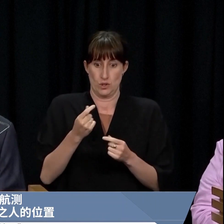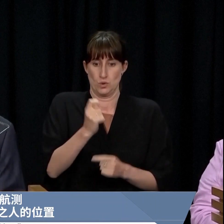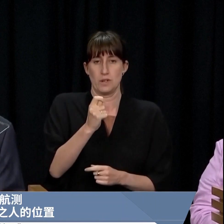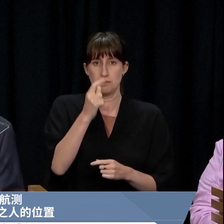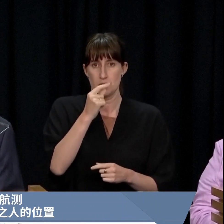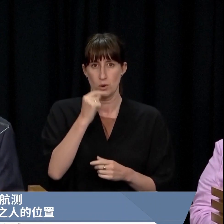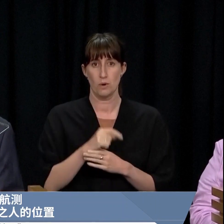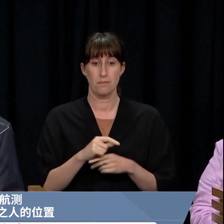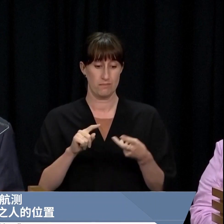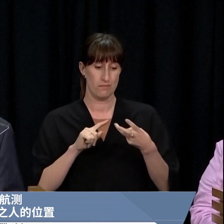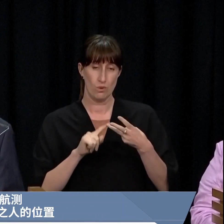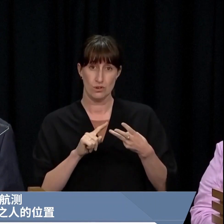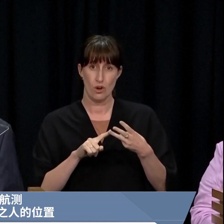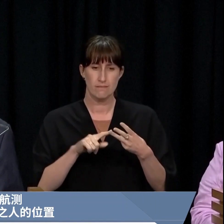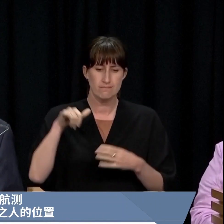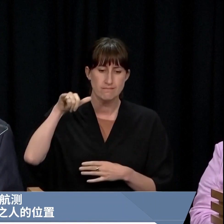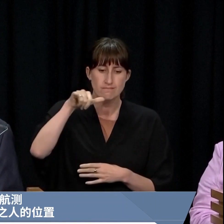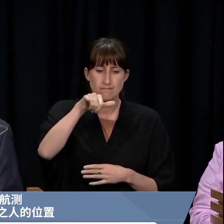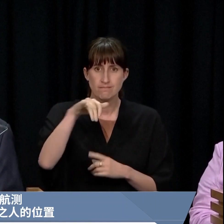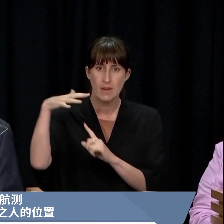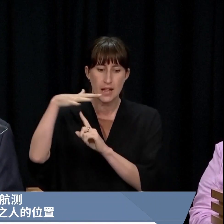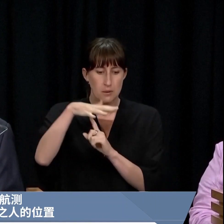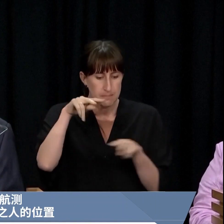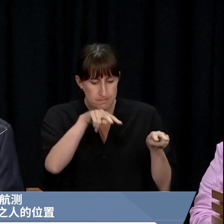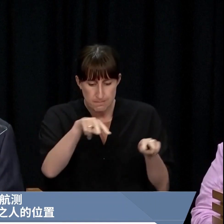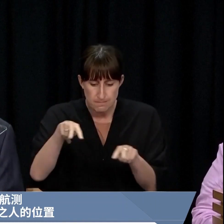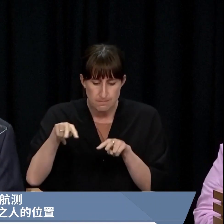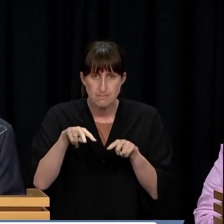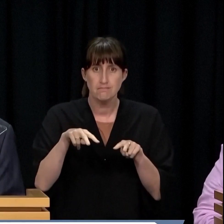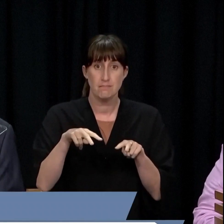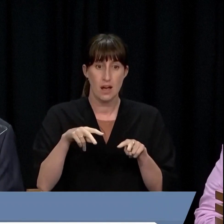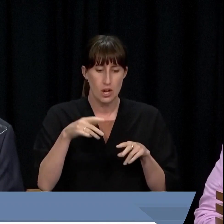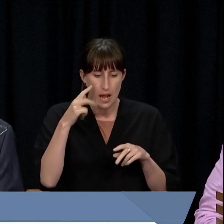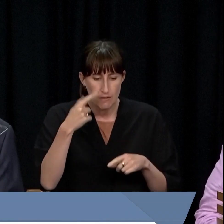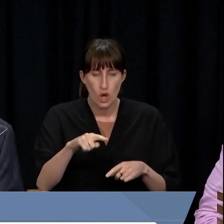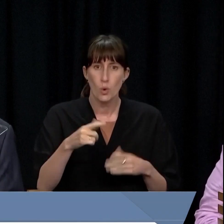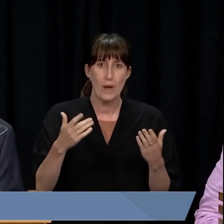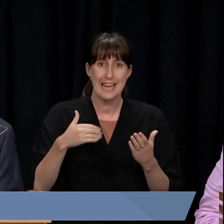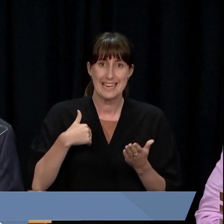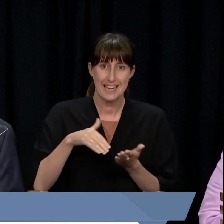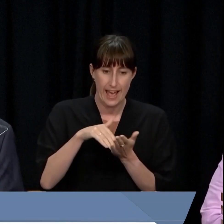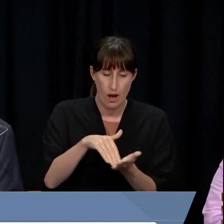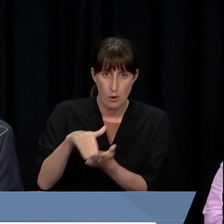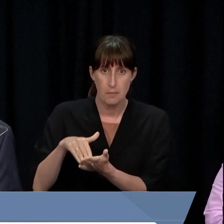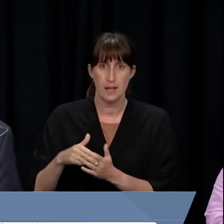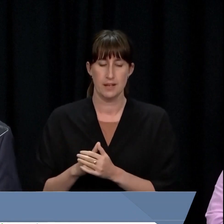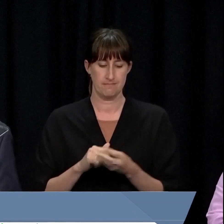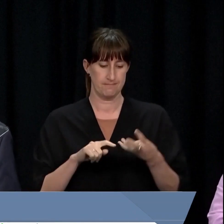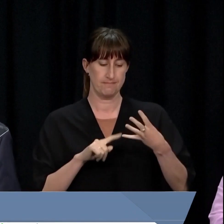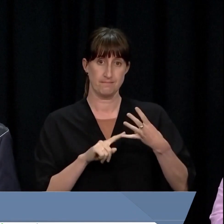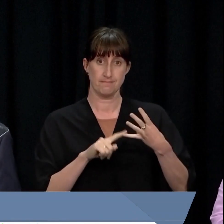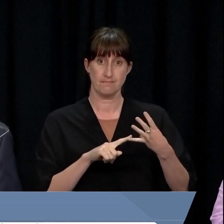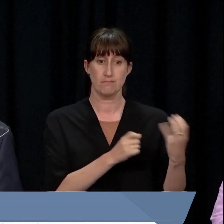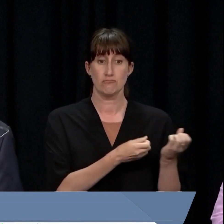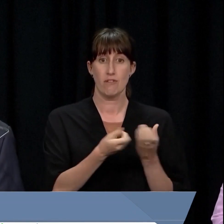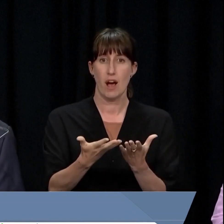extent of the damage and to identify where people need help, deploying emergency supplies, food, water and